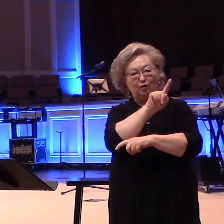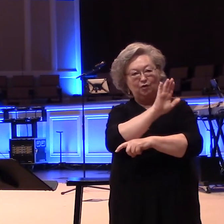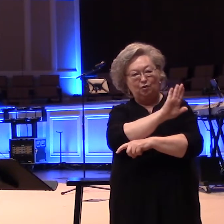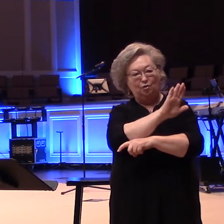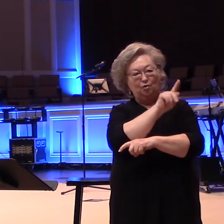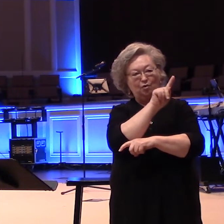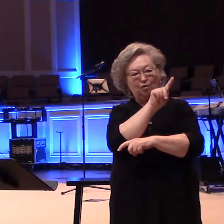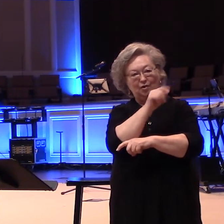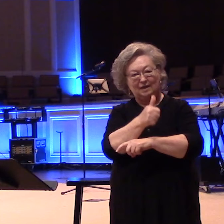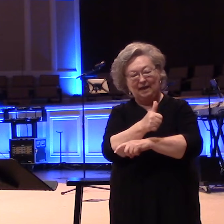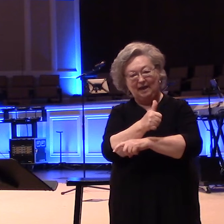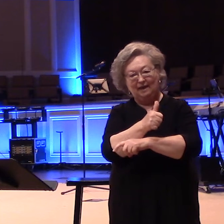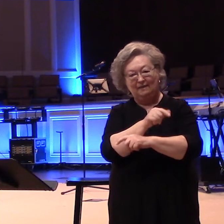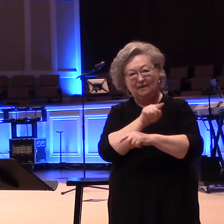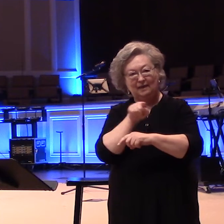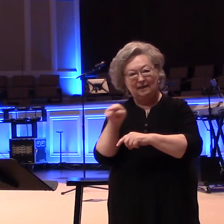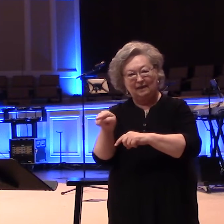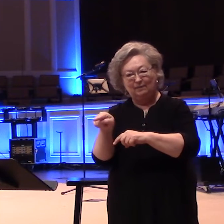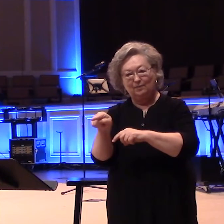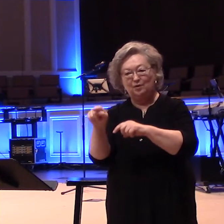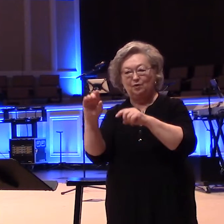everybody gives their tenth,